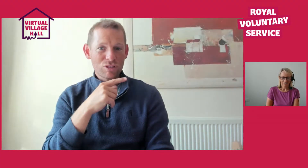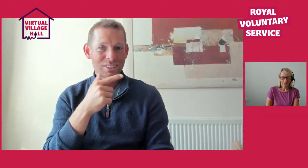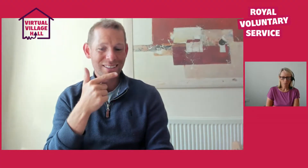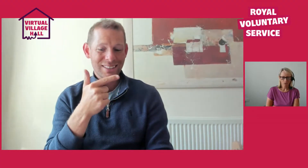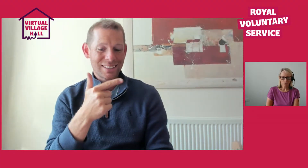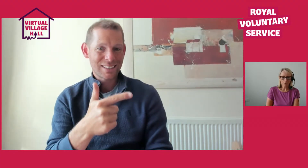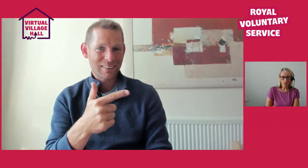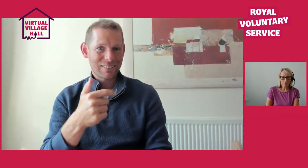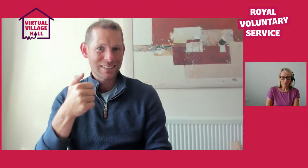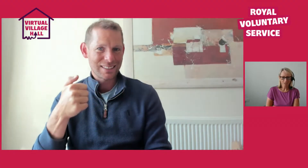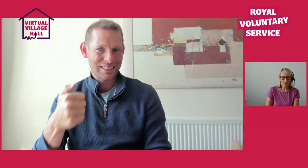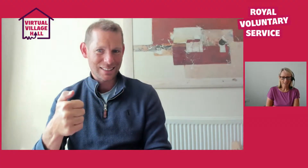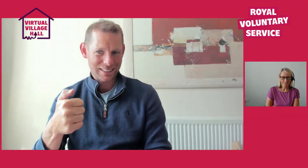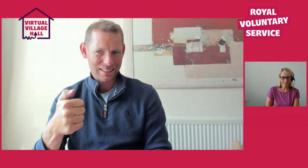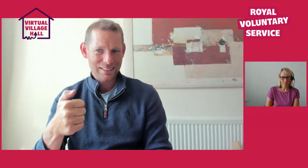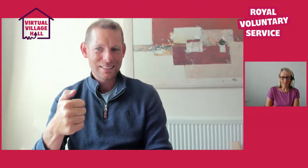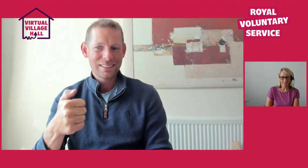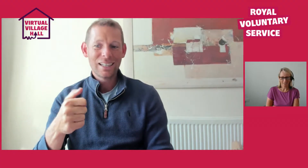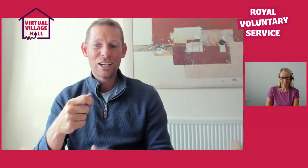That was